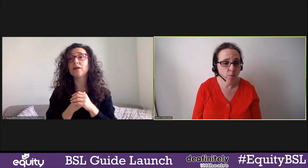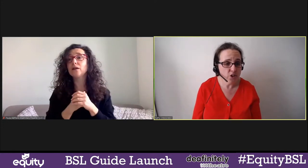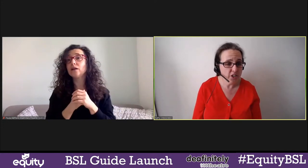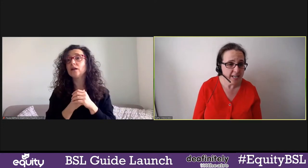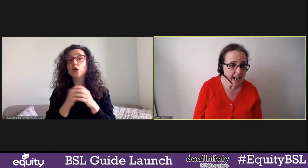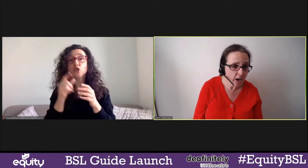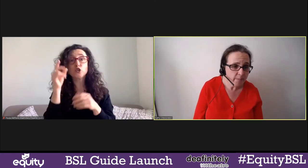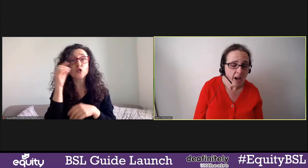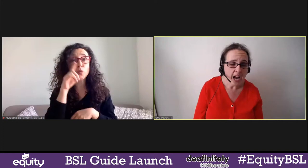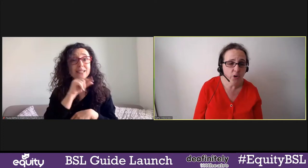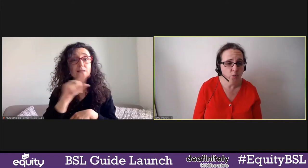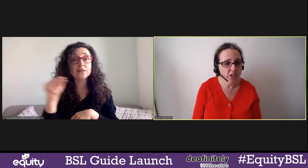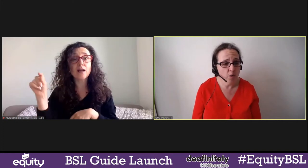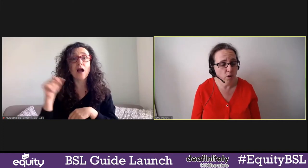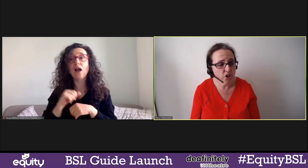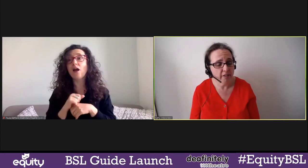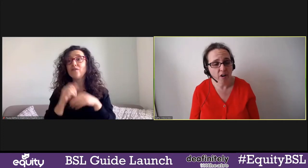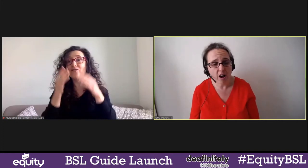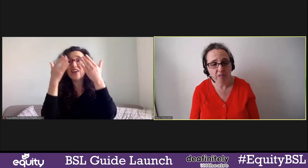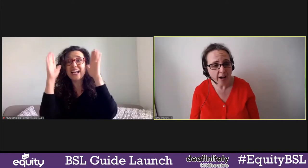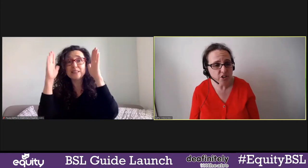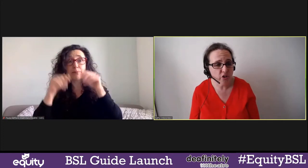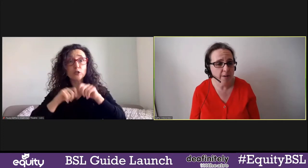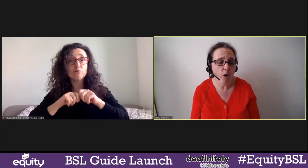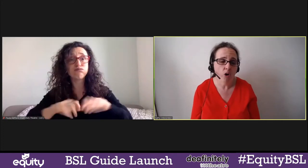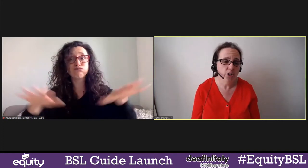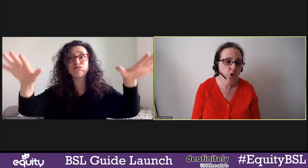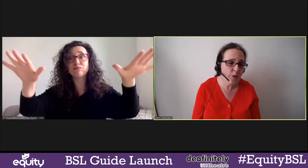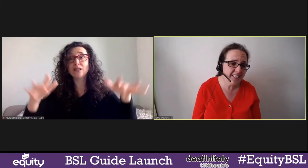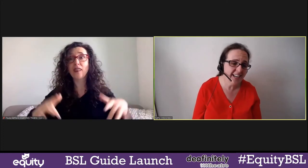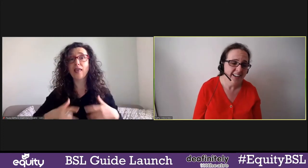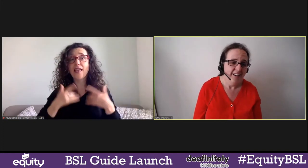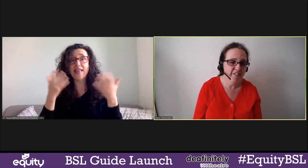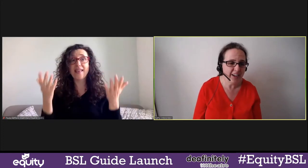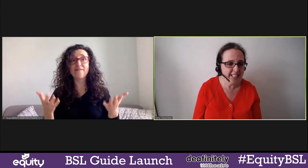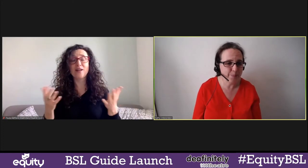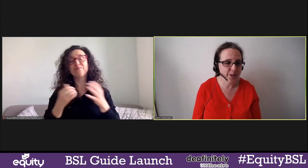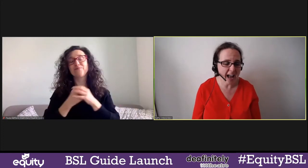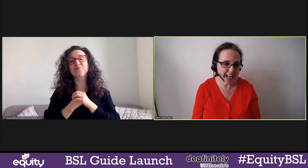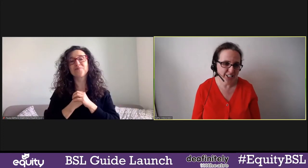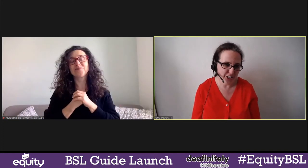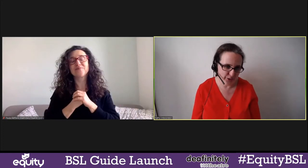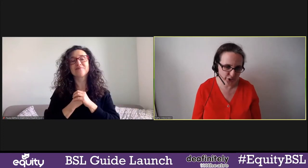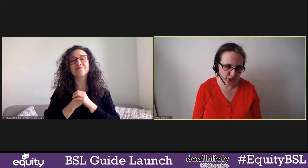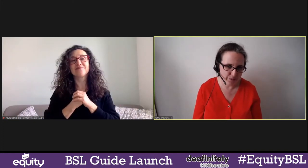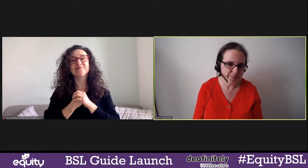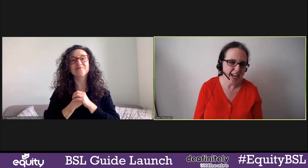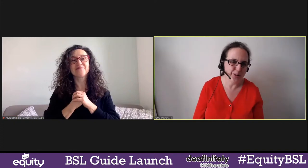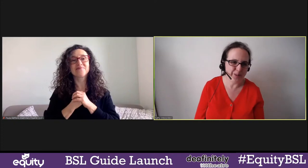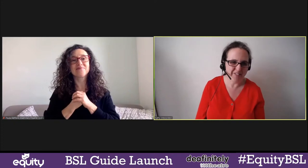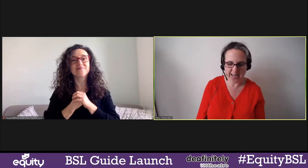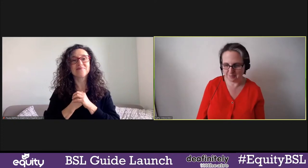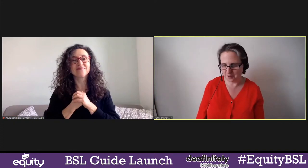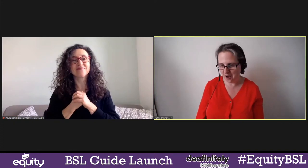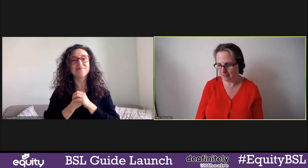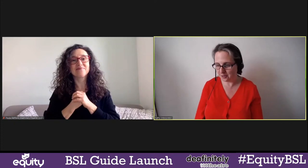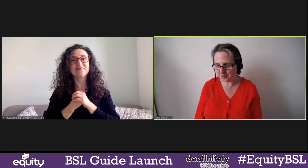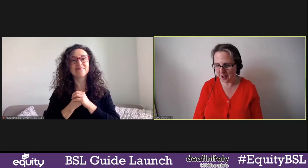watch it now, and you can also watch it via the live stream on Twitter, Facebook, and YouTube, and it will be available after as well.